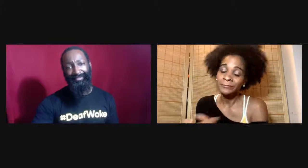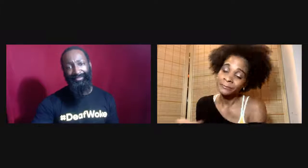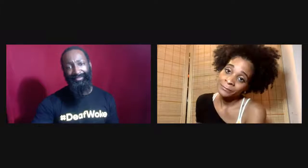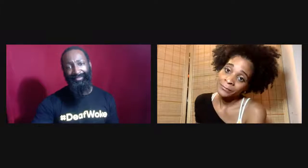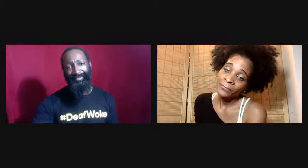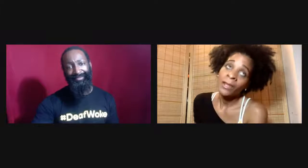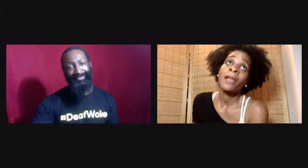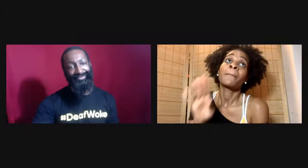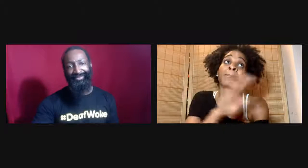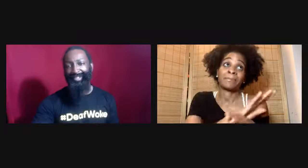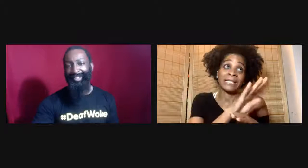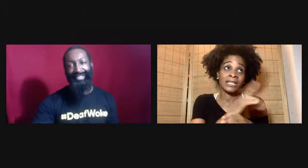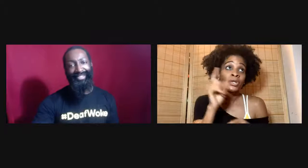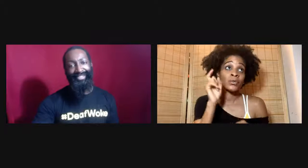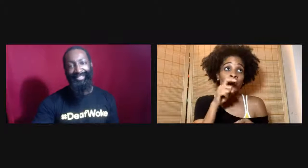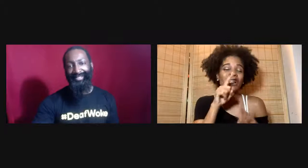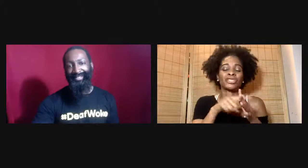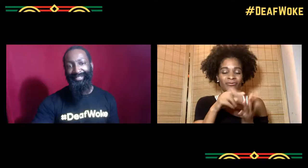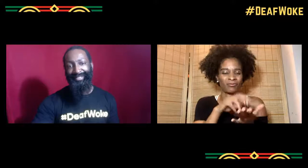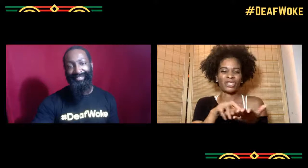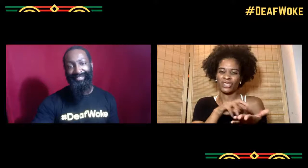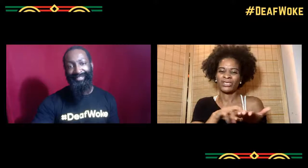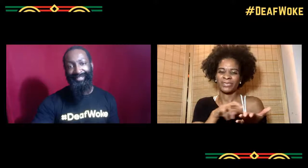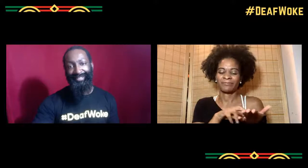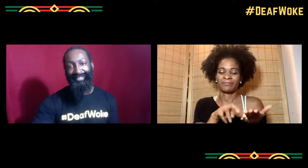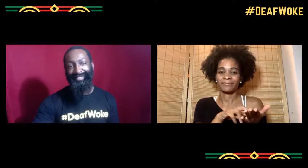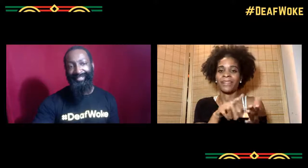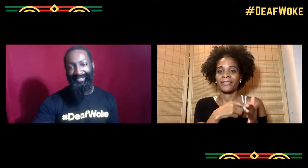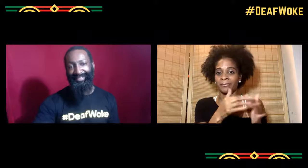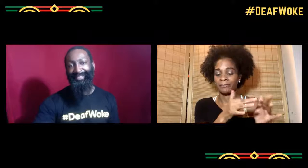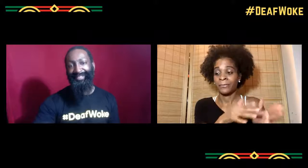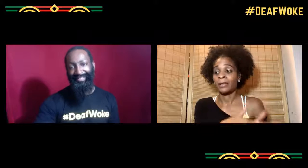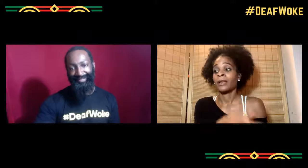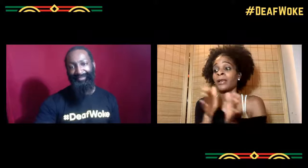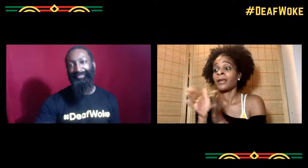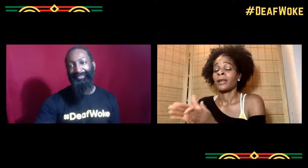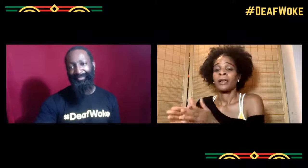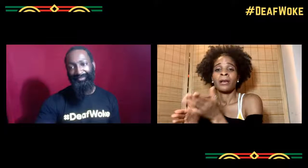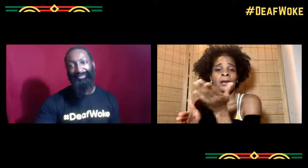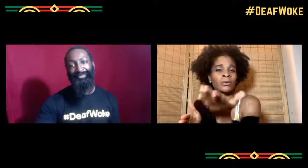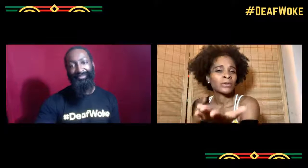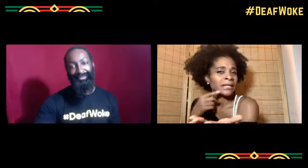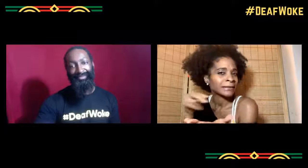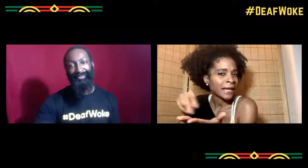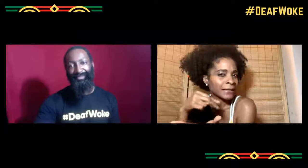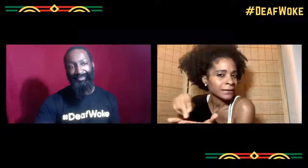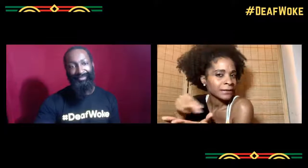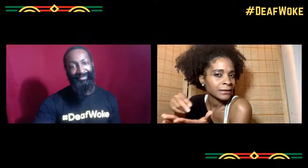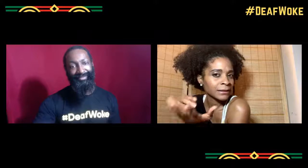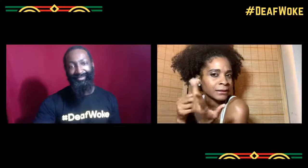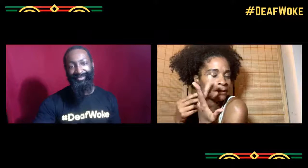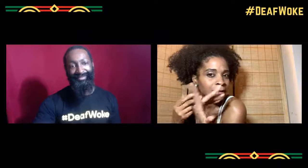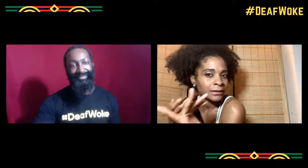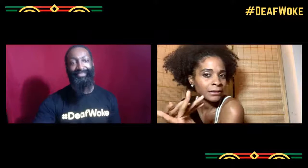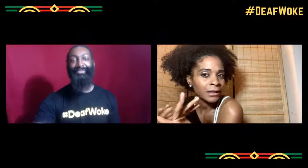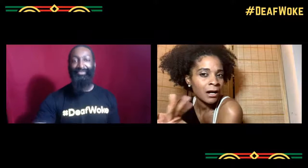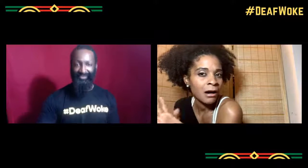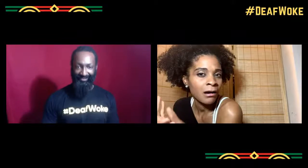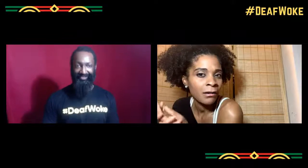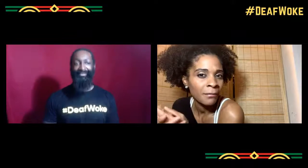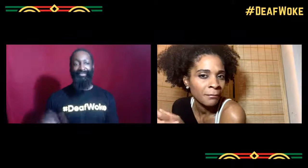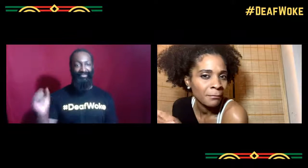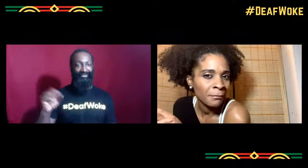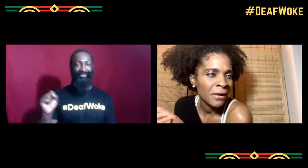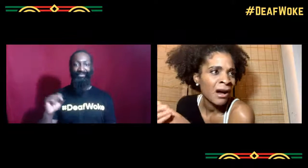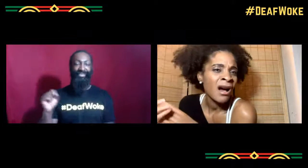who you are. You have to know what you want. So I suggest researching. And then you were talking